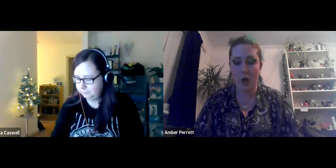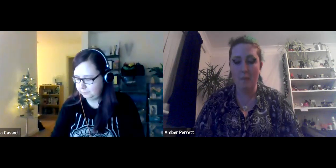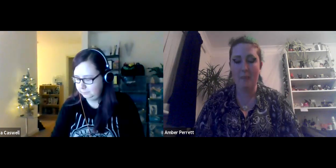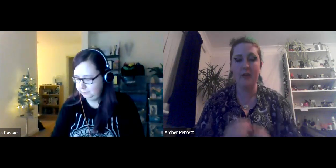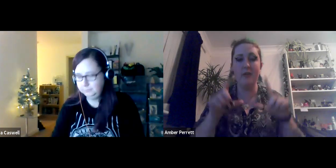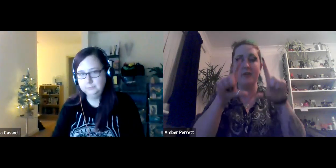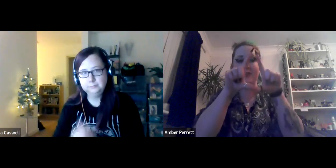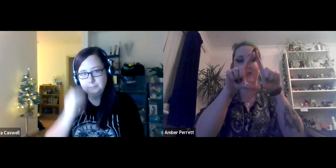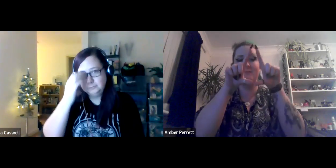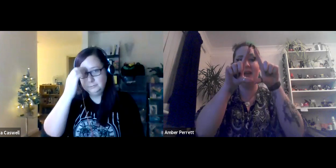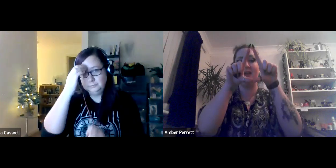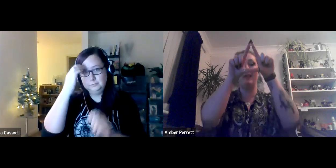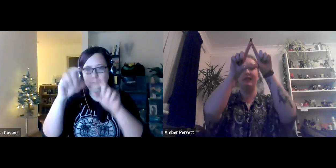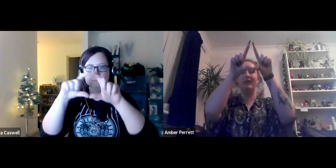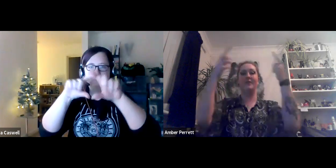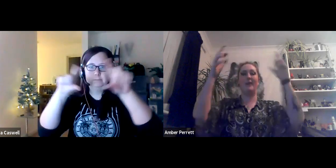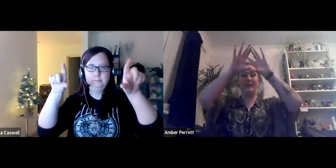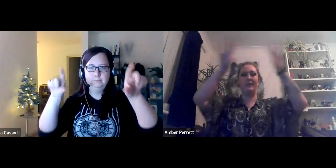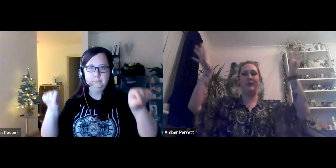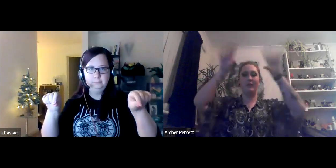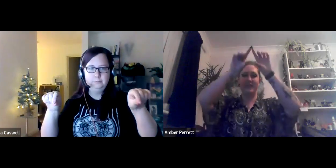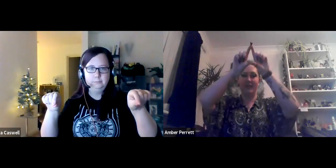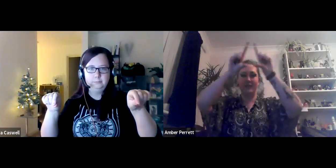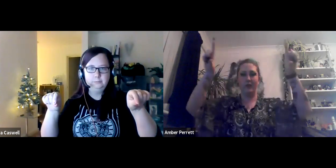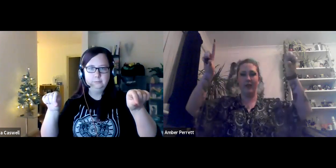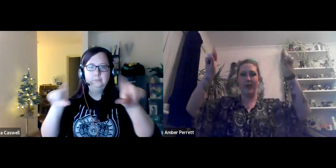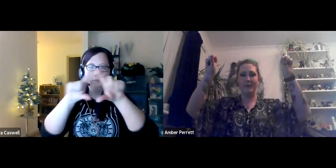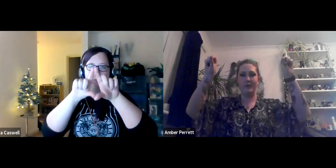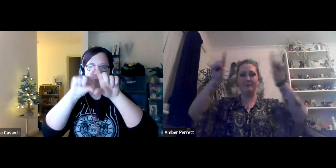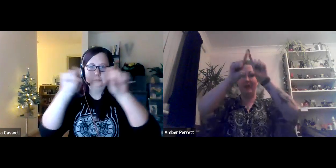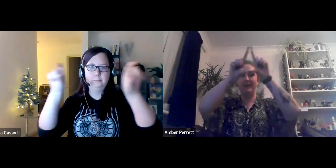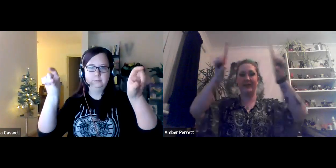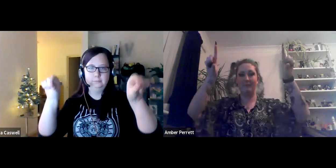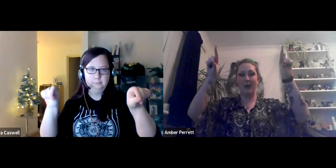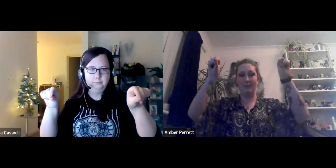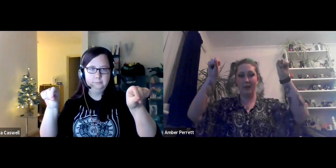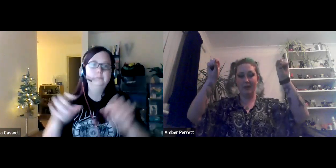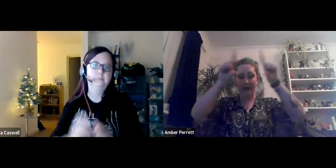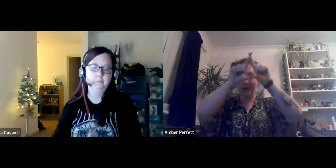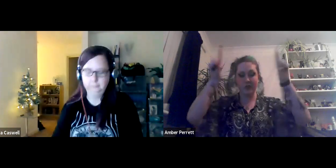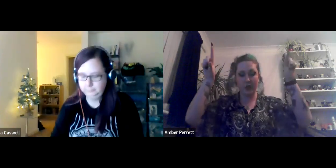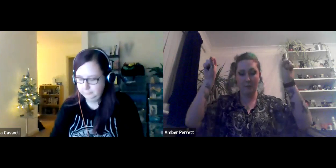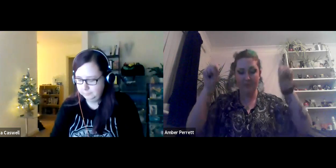Shop, you literally just make like the big bits above, obviously the store, the names, you just basically mime that with your fingers. Shop.